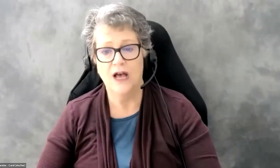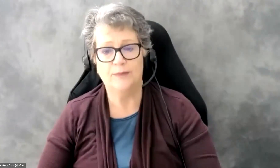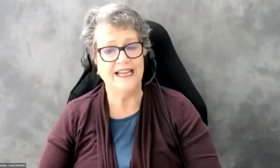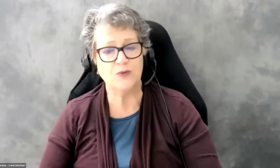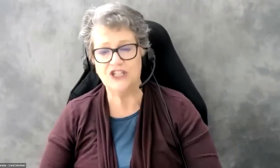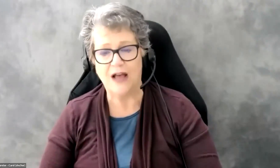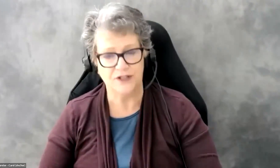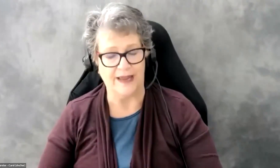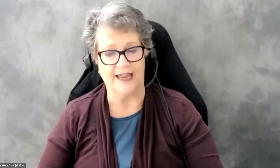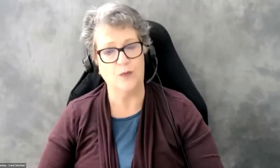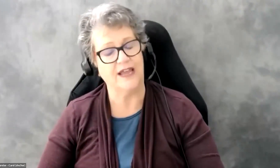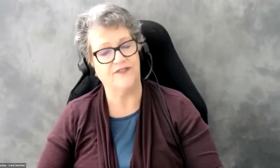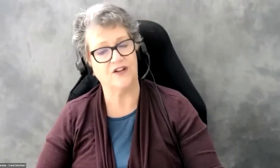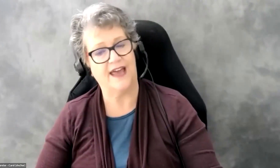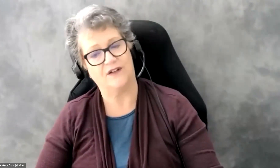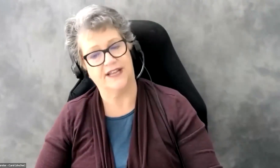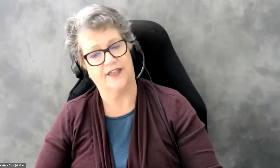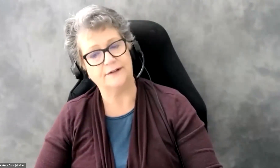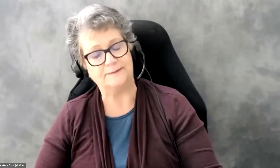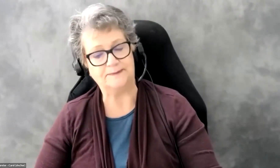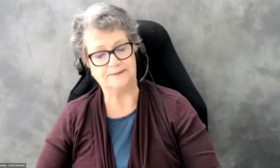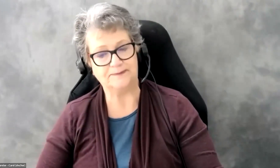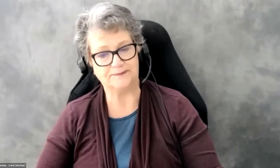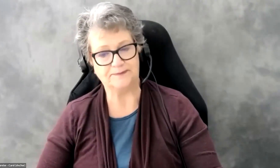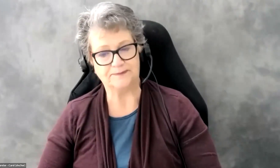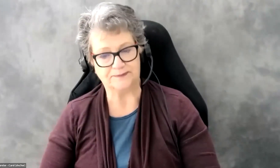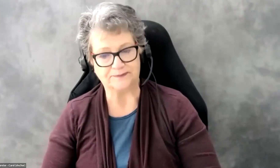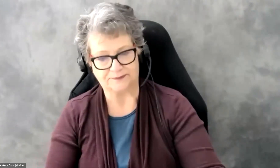another, please reach out to me and we can figure that out together.